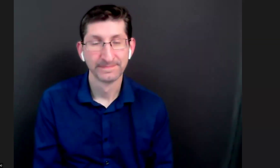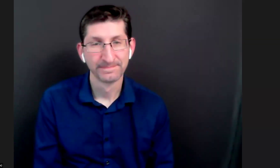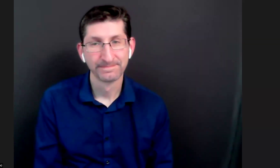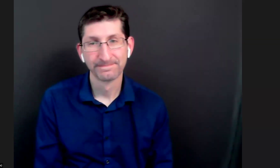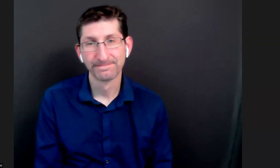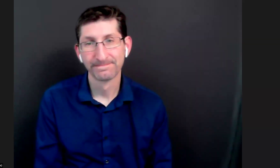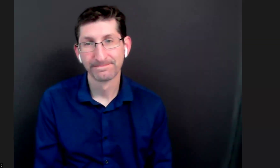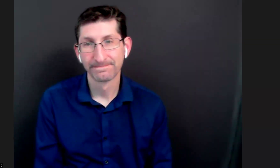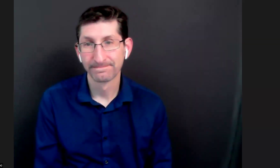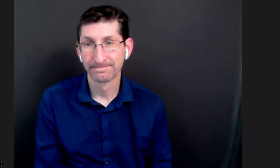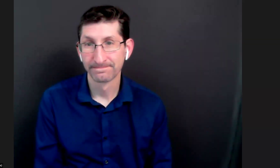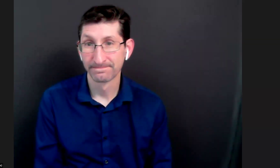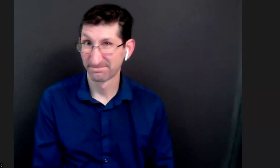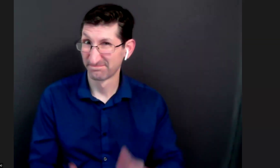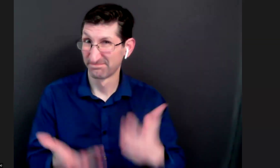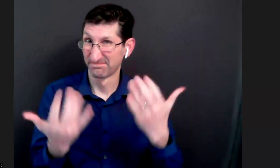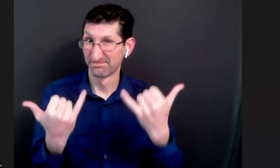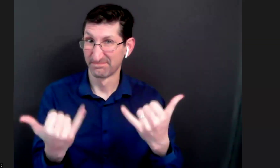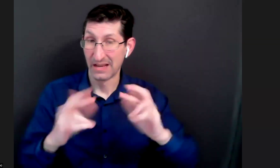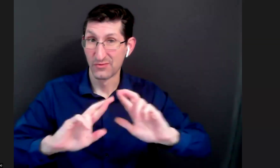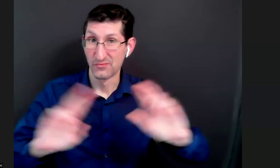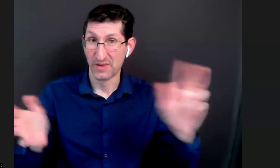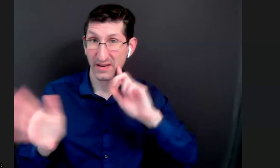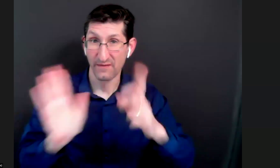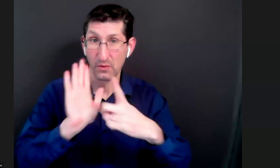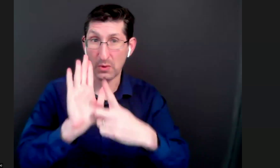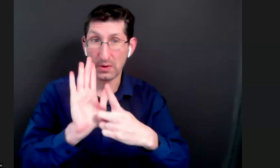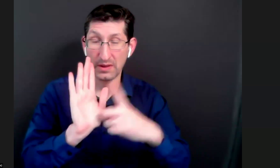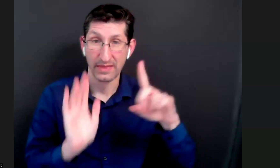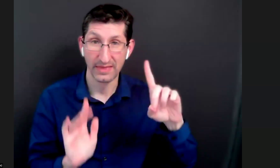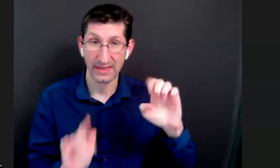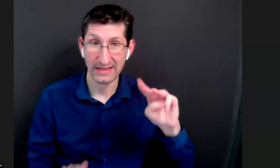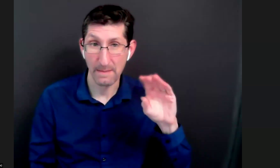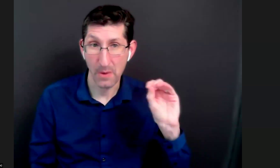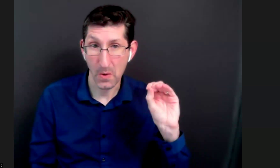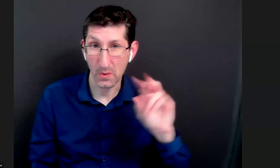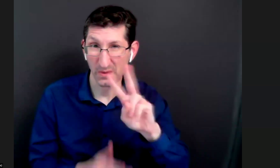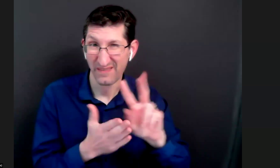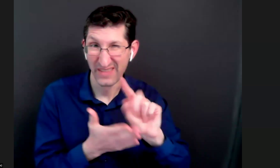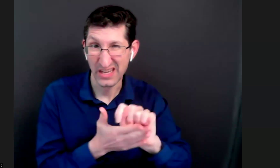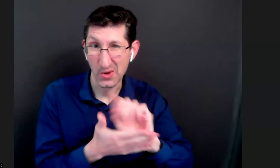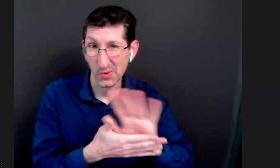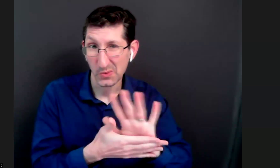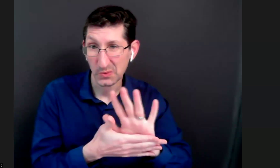Shall we head into demo video time, Sarah?